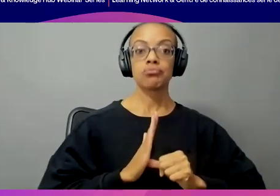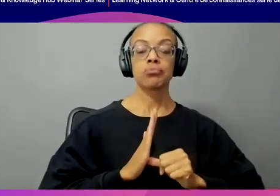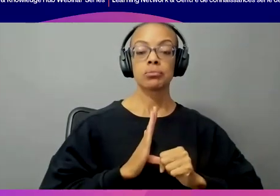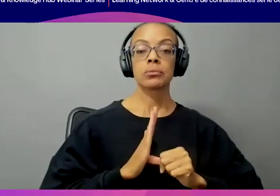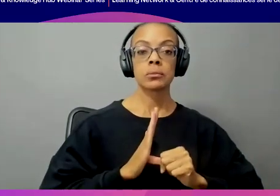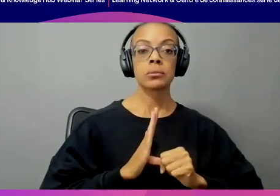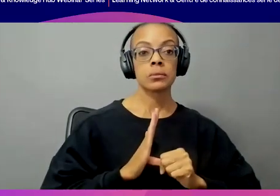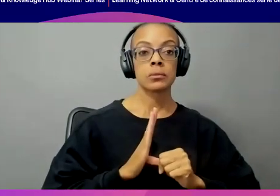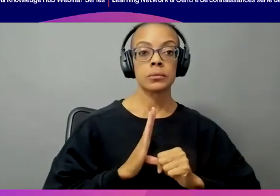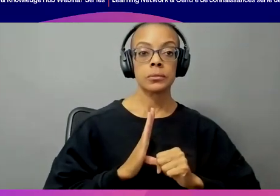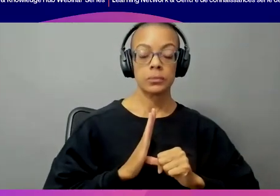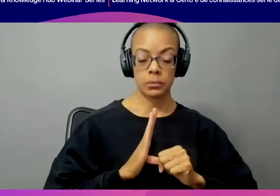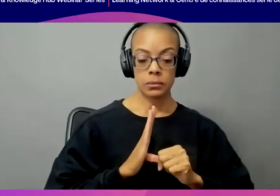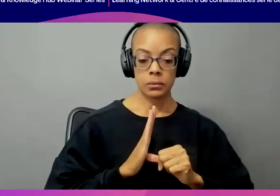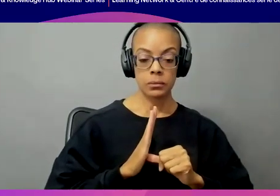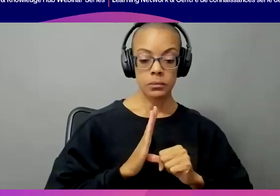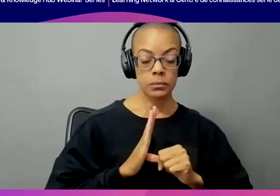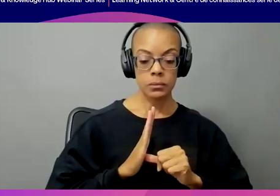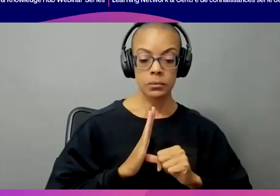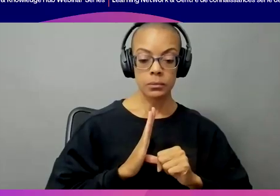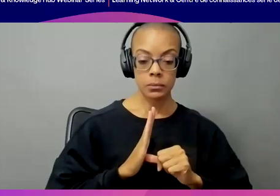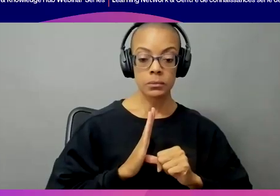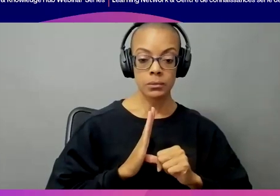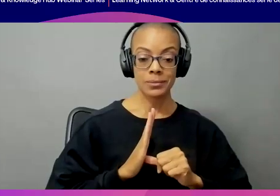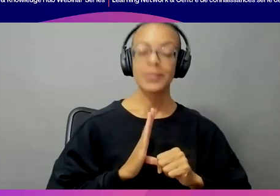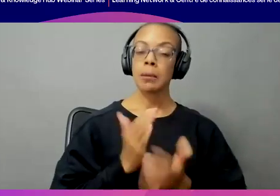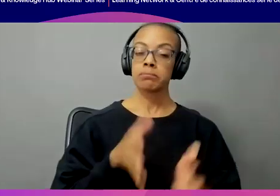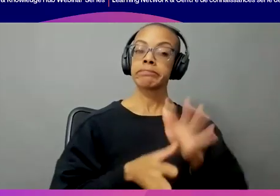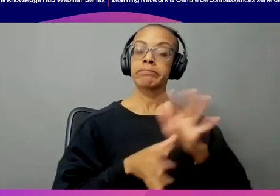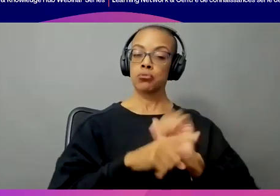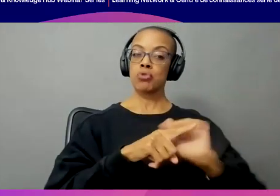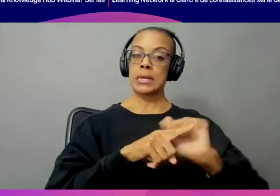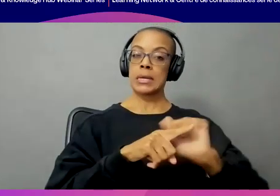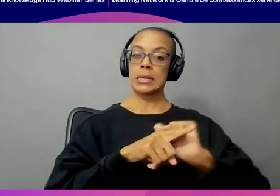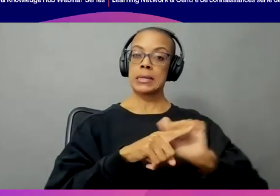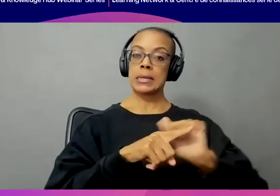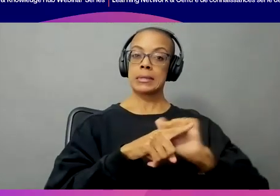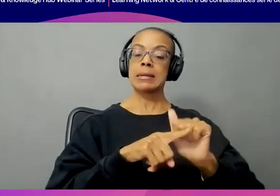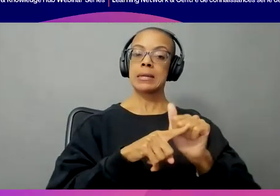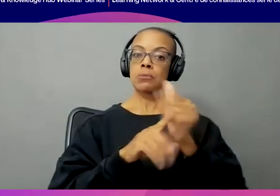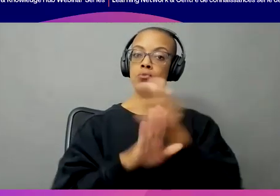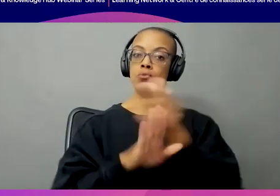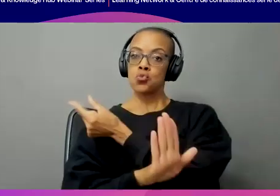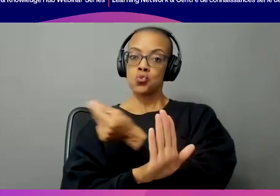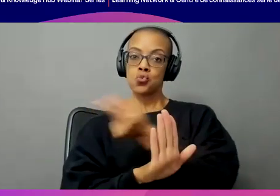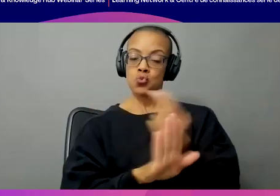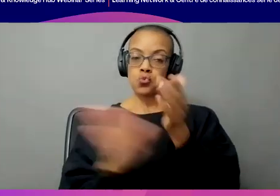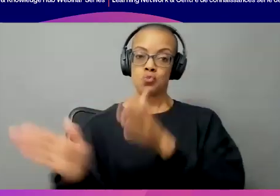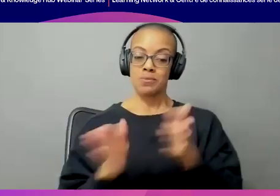And part of this is about training. One of the things we do in this project is